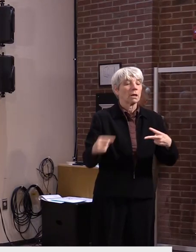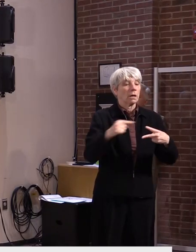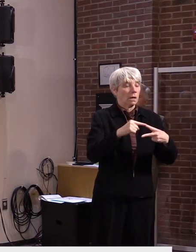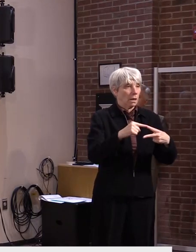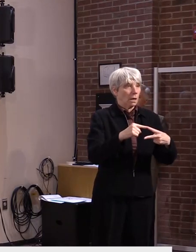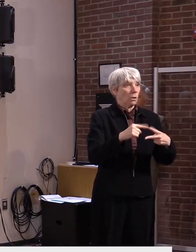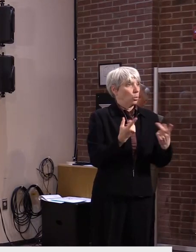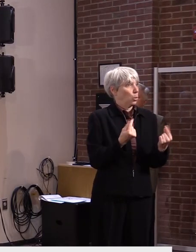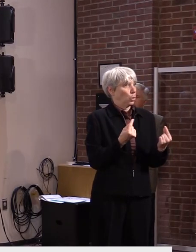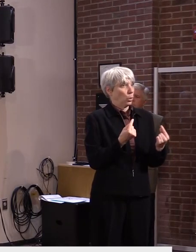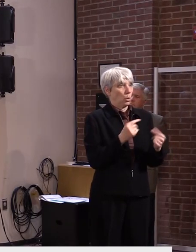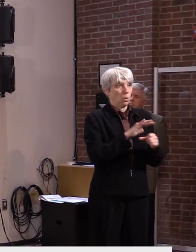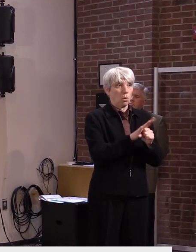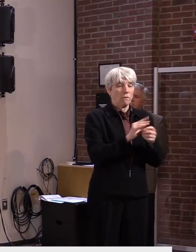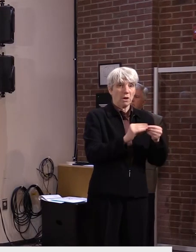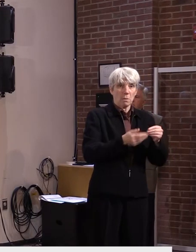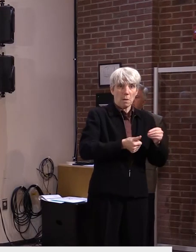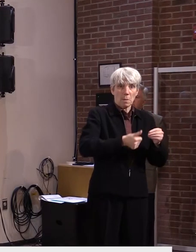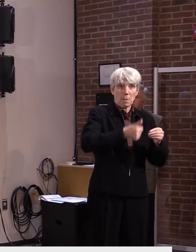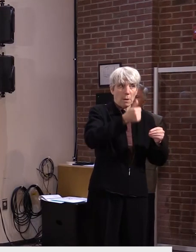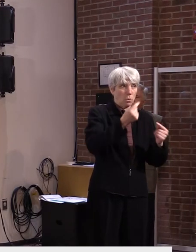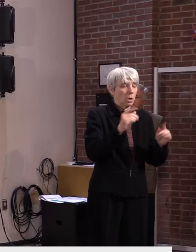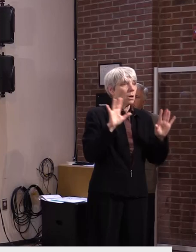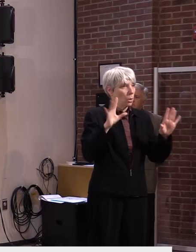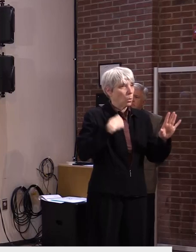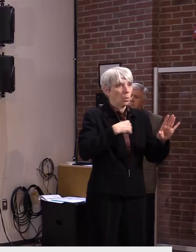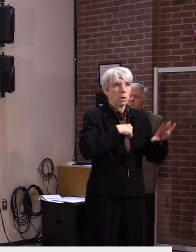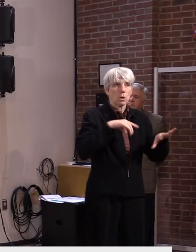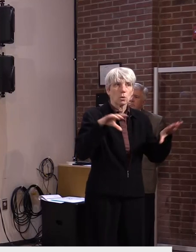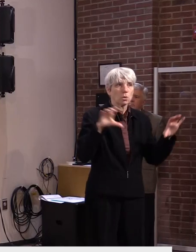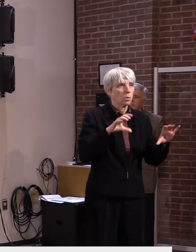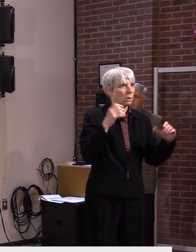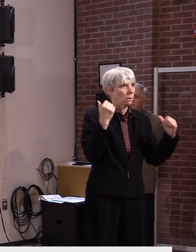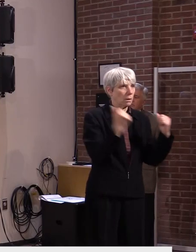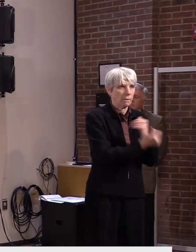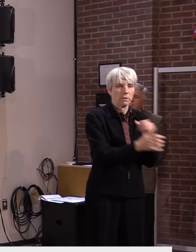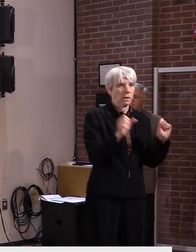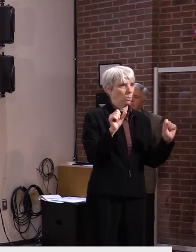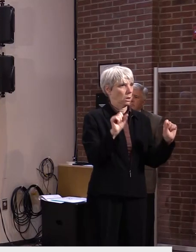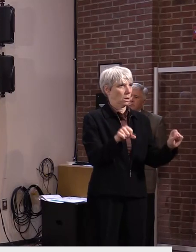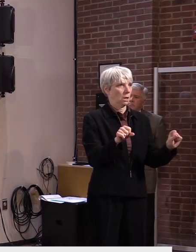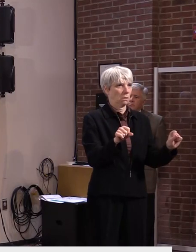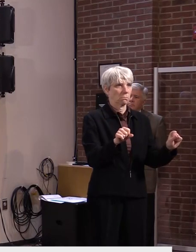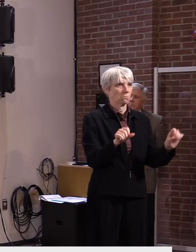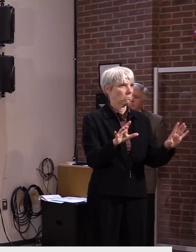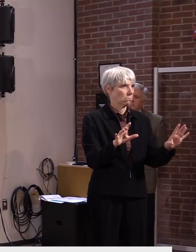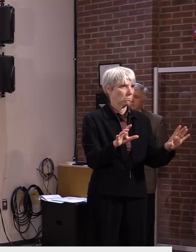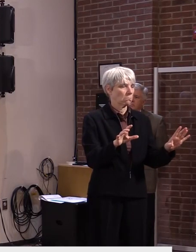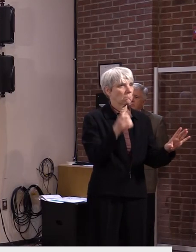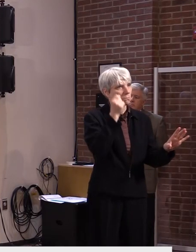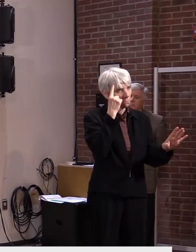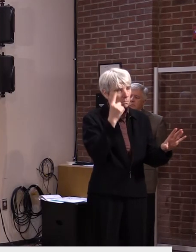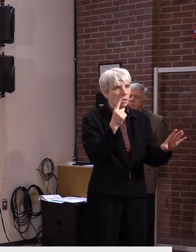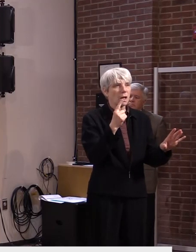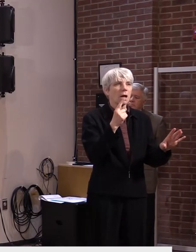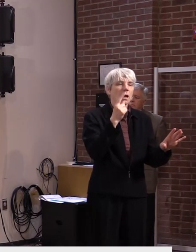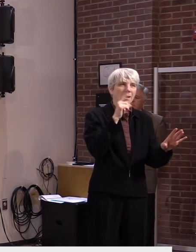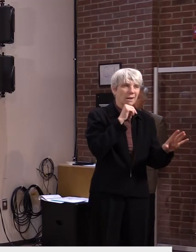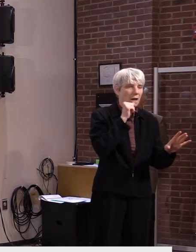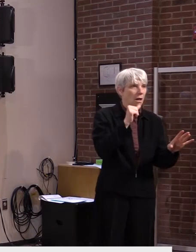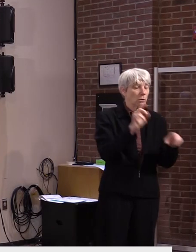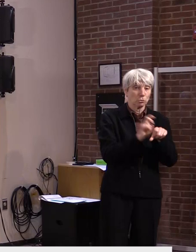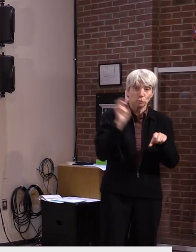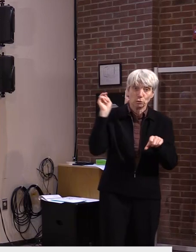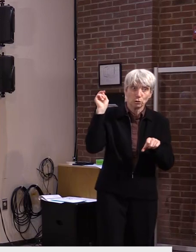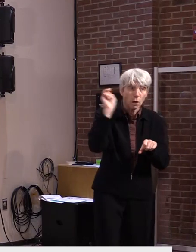are continuing to do everything we think we can at this point within reason. And